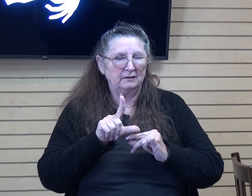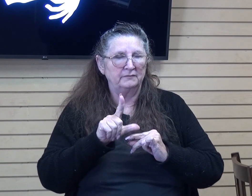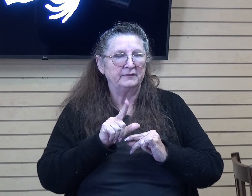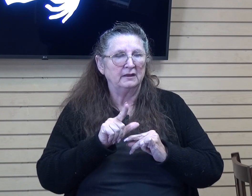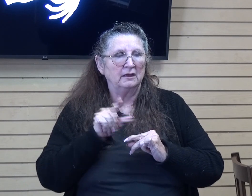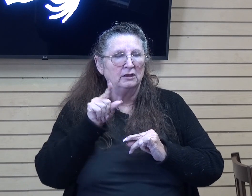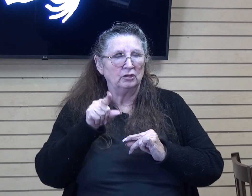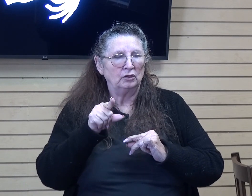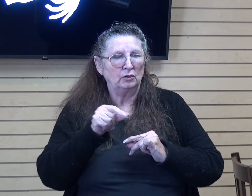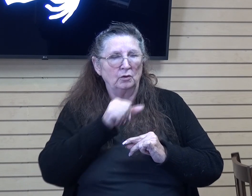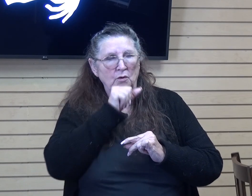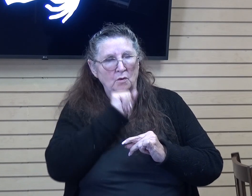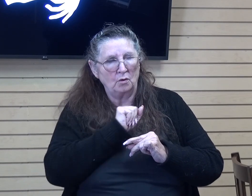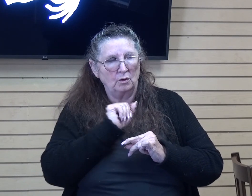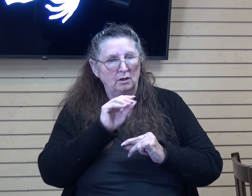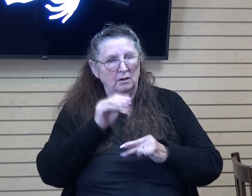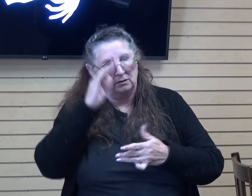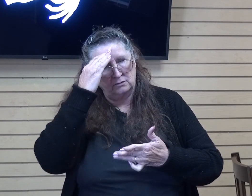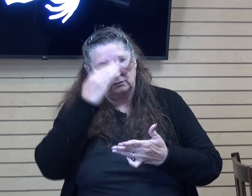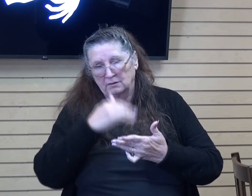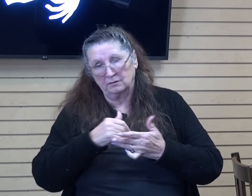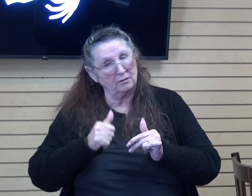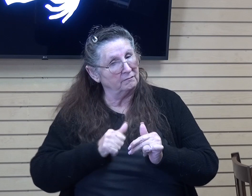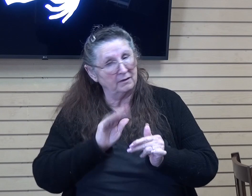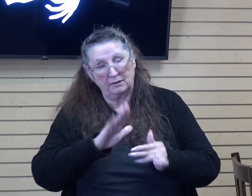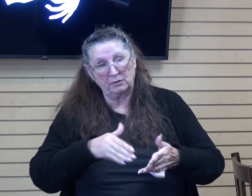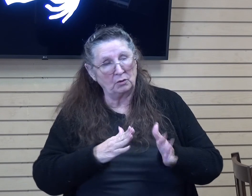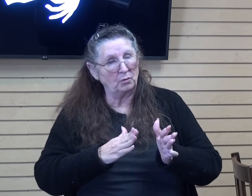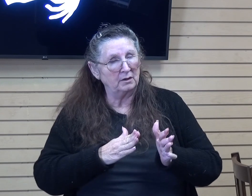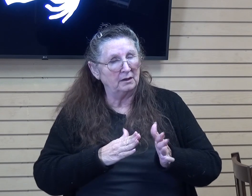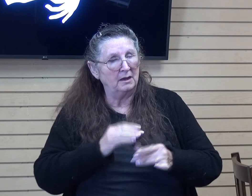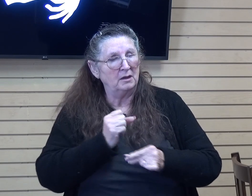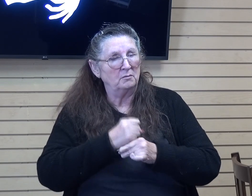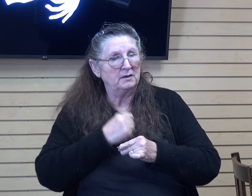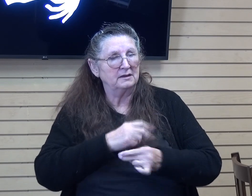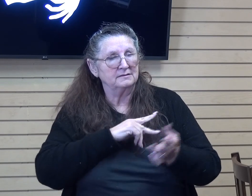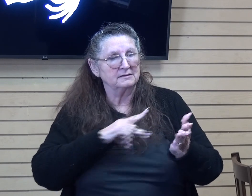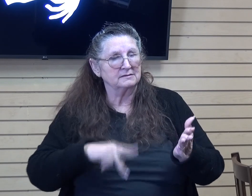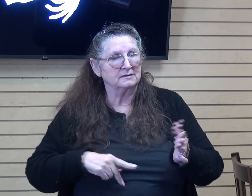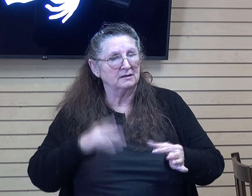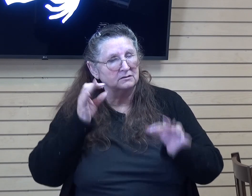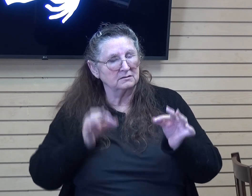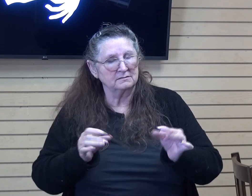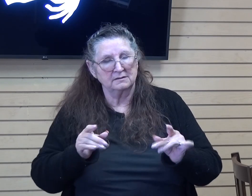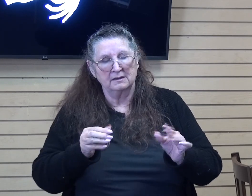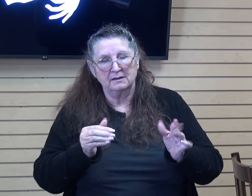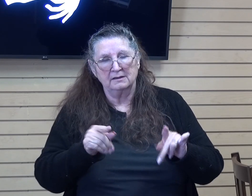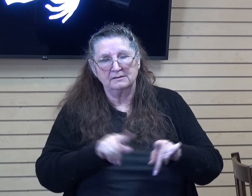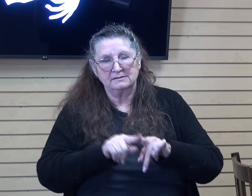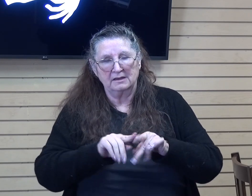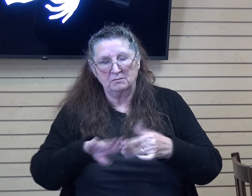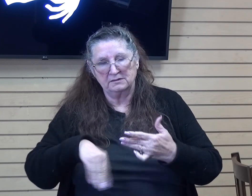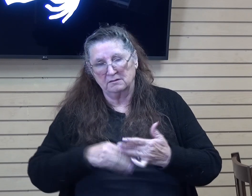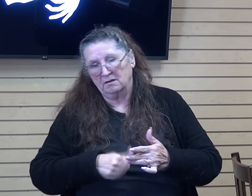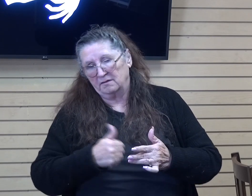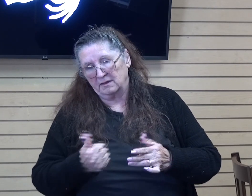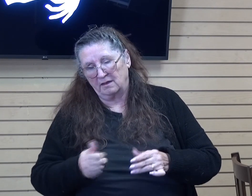old and your sons do not walk in your ways. Now make us a king to judge us like all the nations." And some context